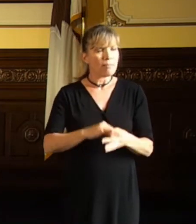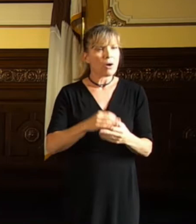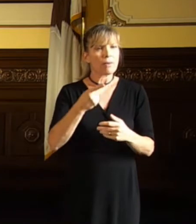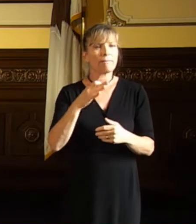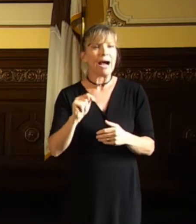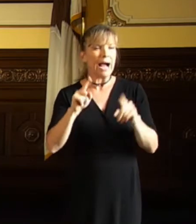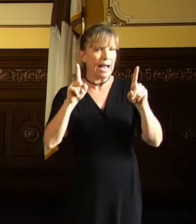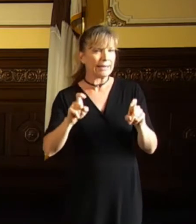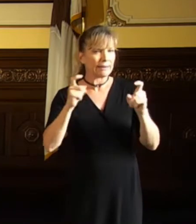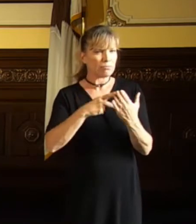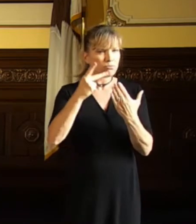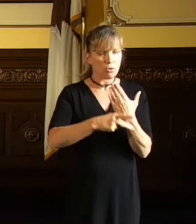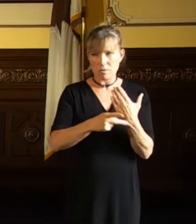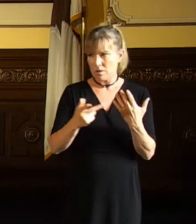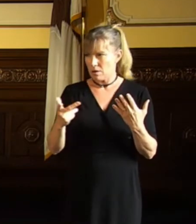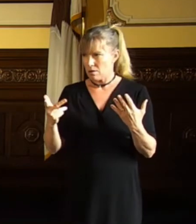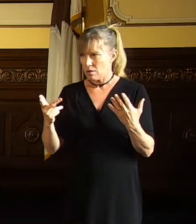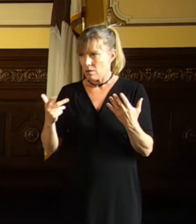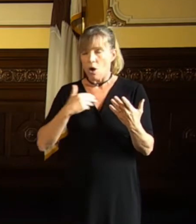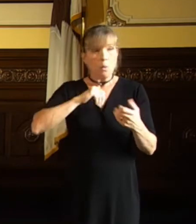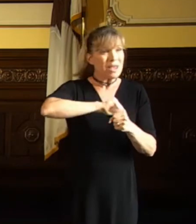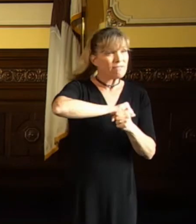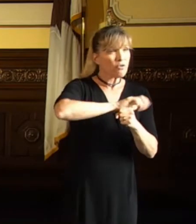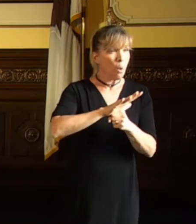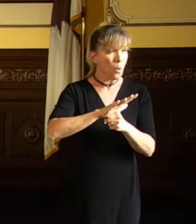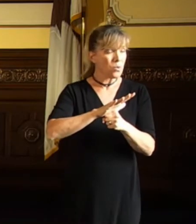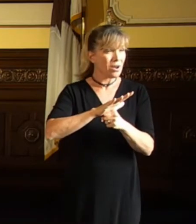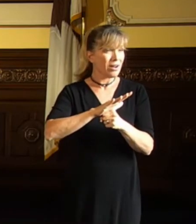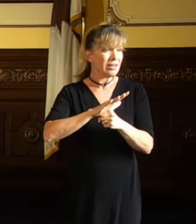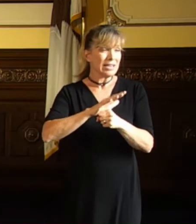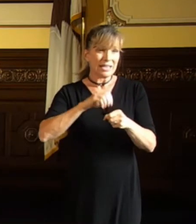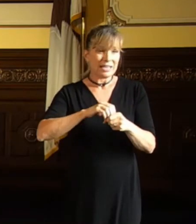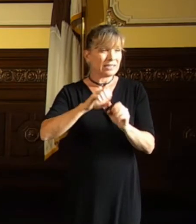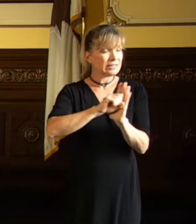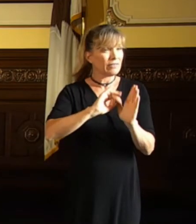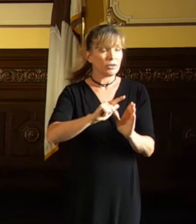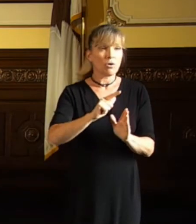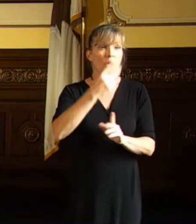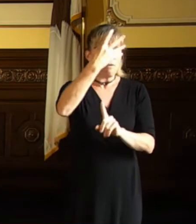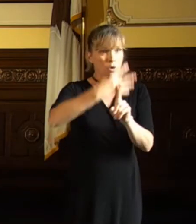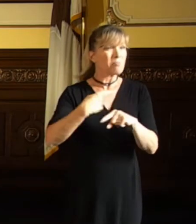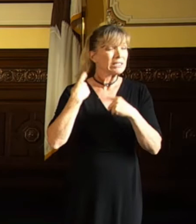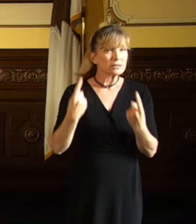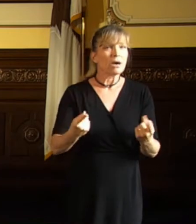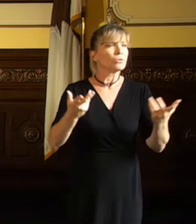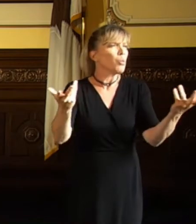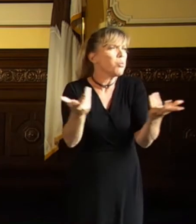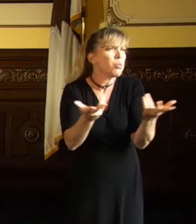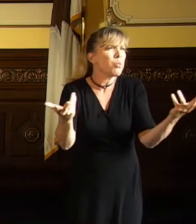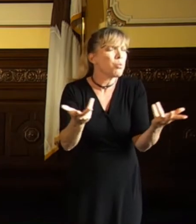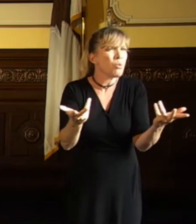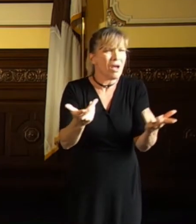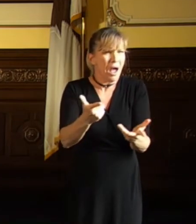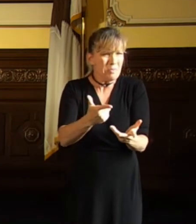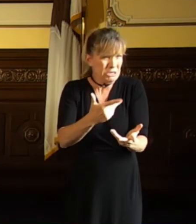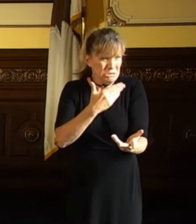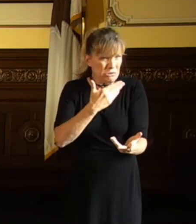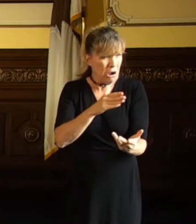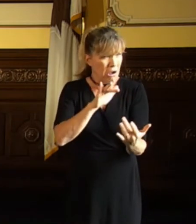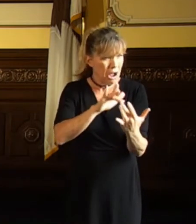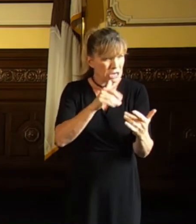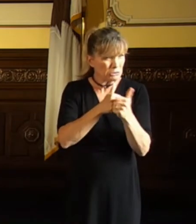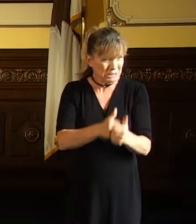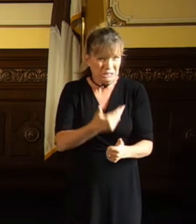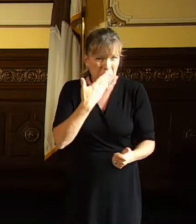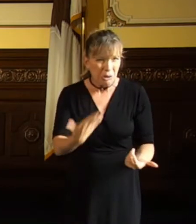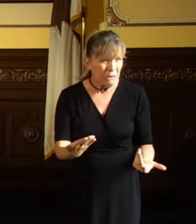programs. We've had coronavirus in the state of Illinois for 4 months now. So what good is contact tracing at this